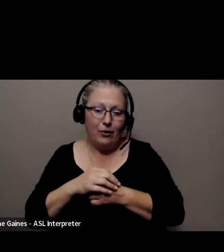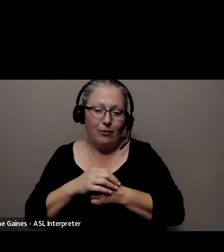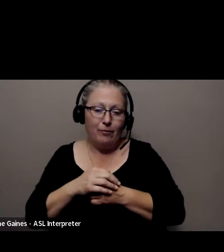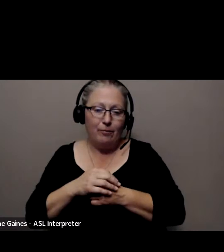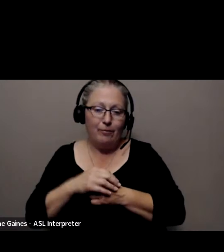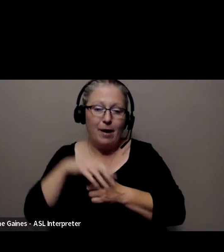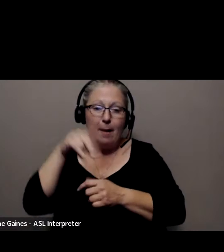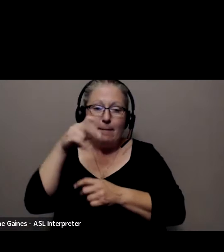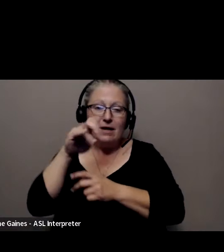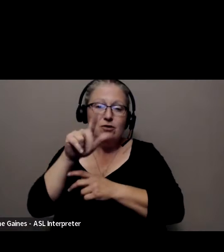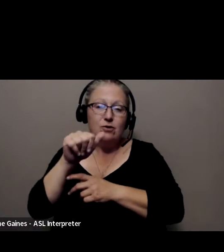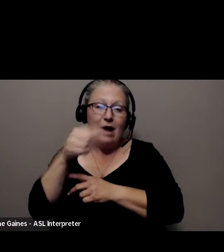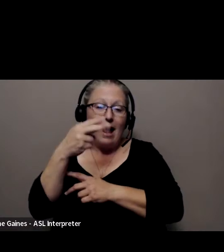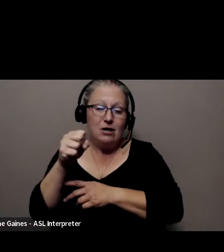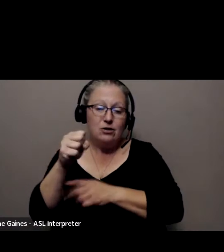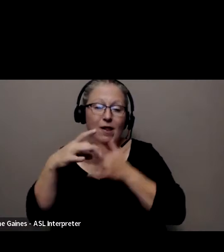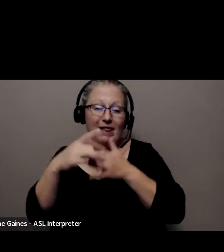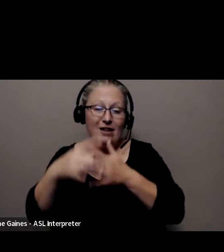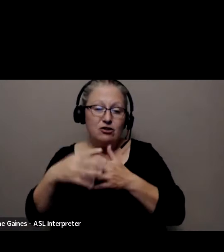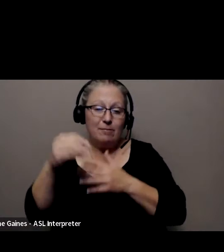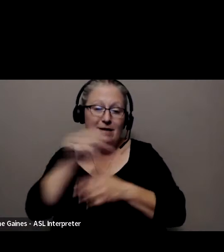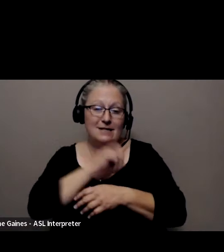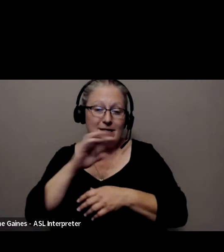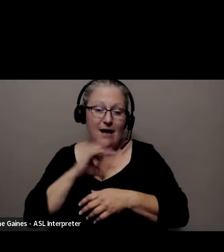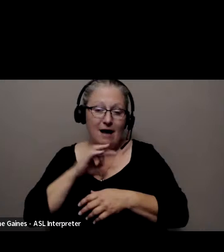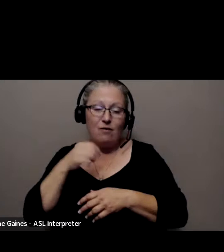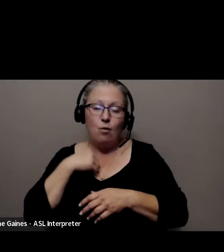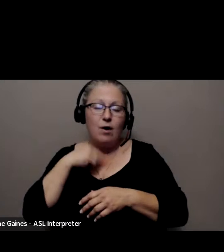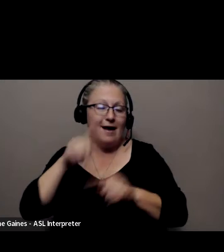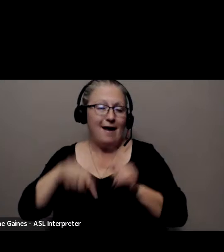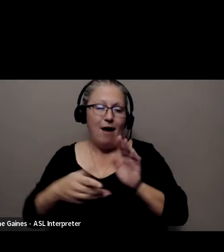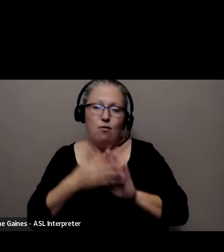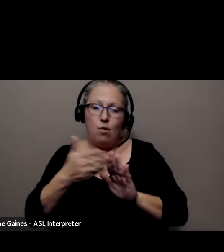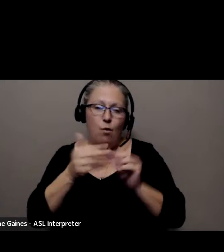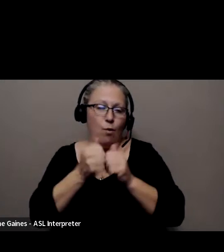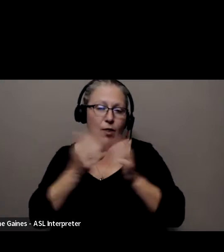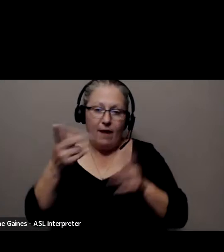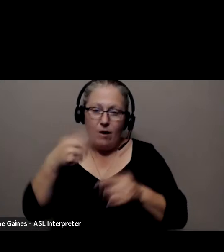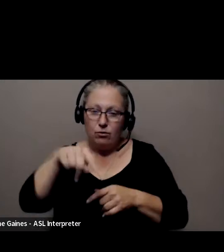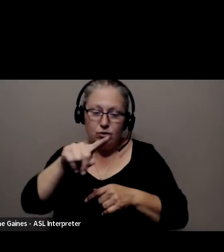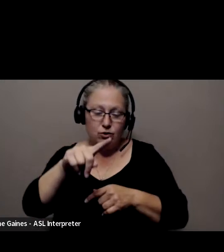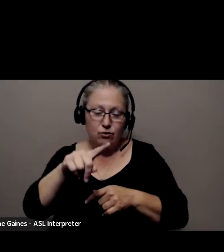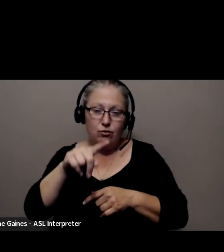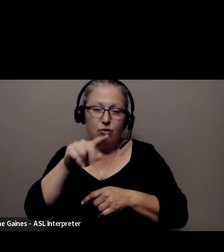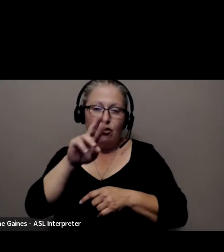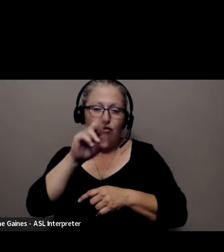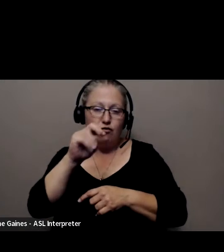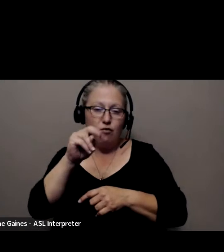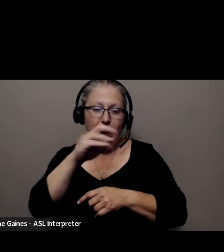the Peninsula High School leadership and staff, we could not operate without you. Ron and